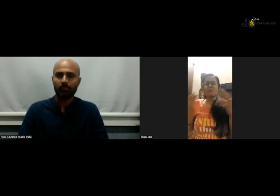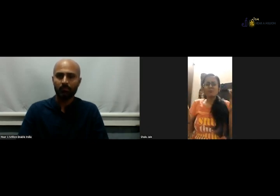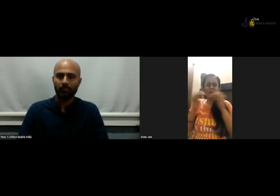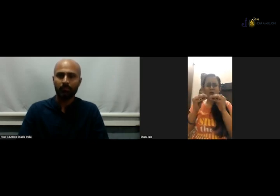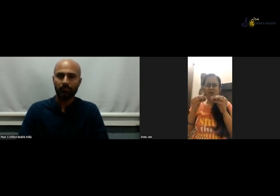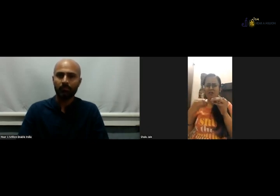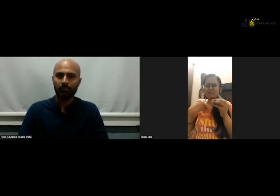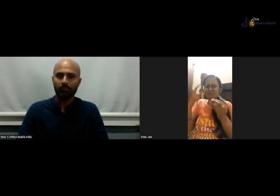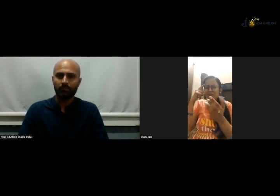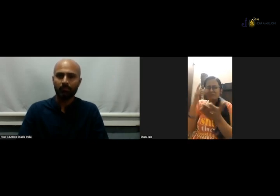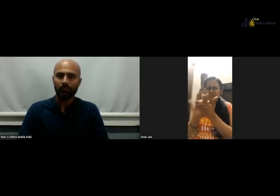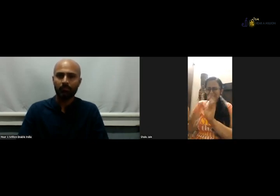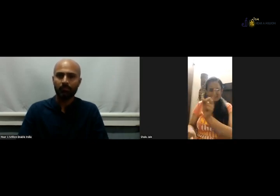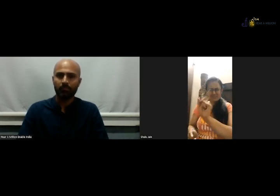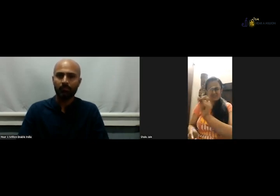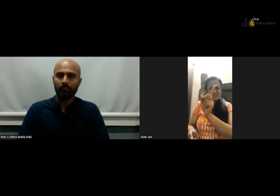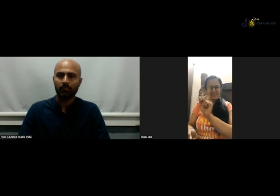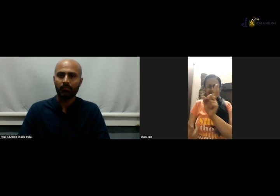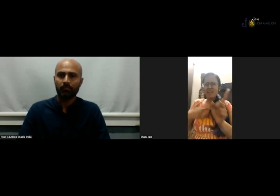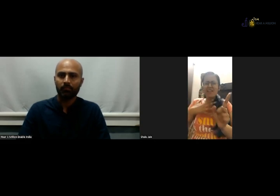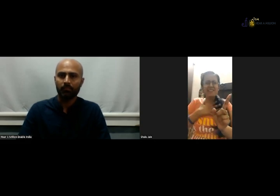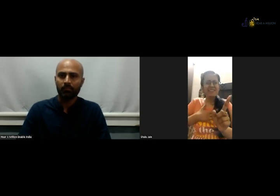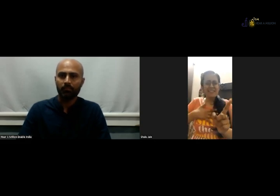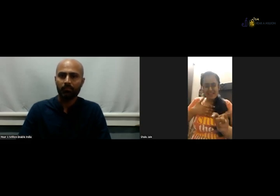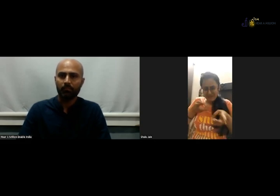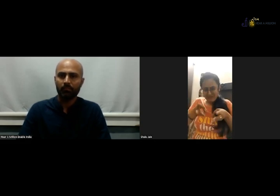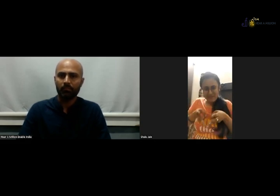but I thought that